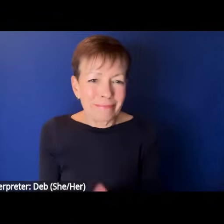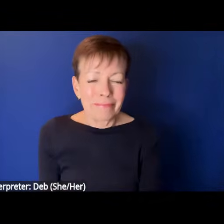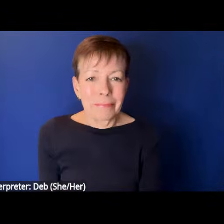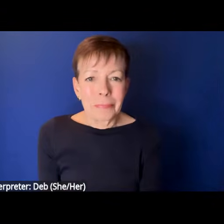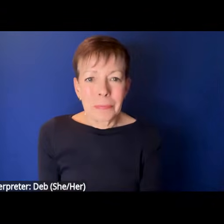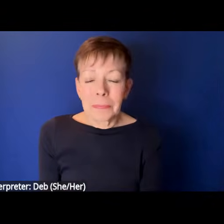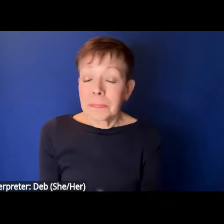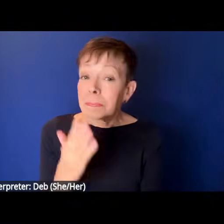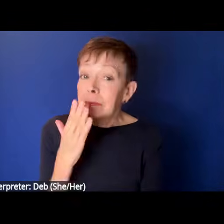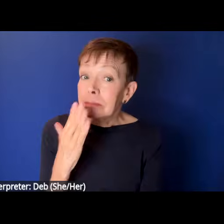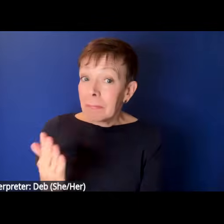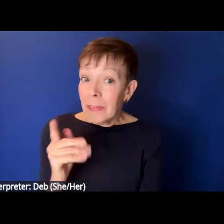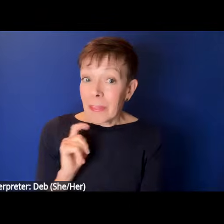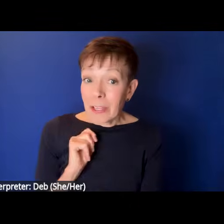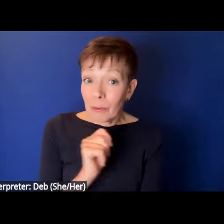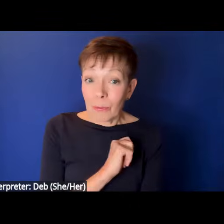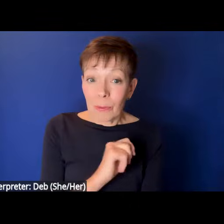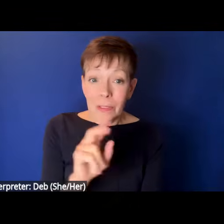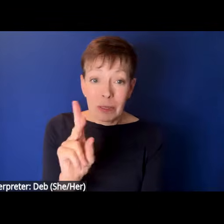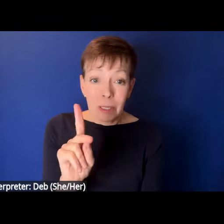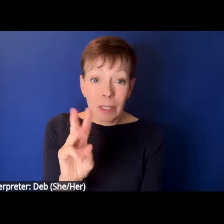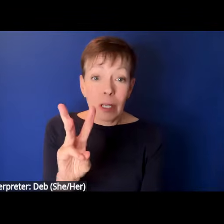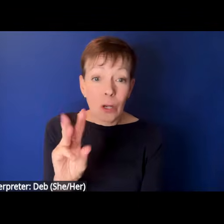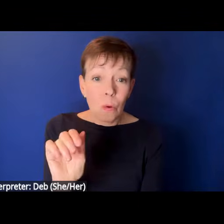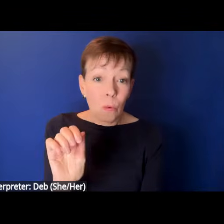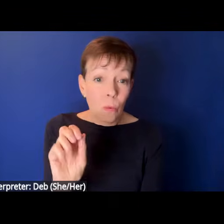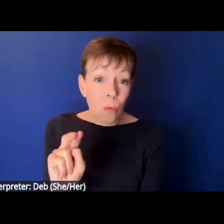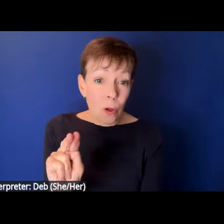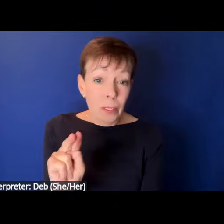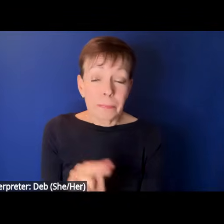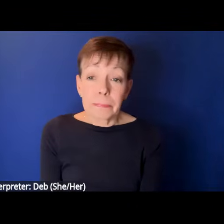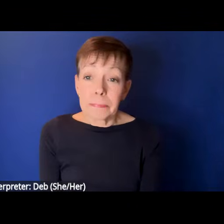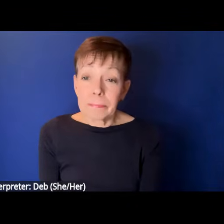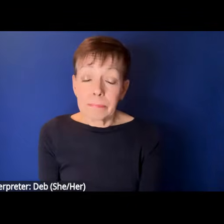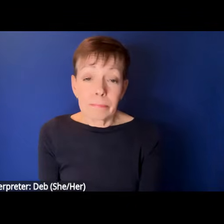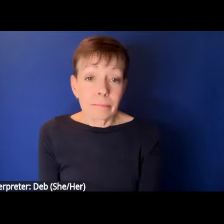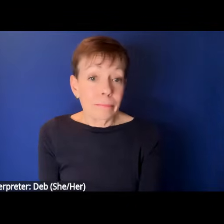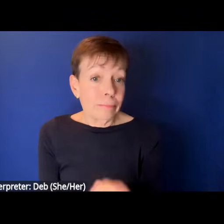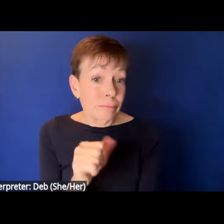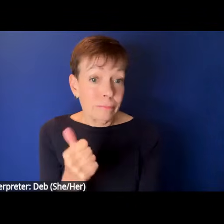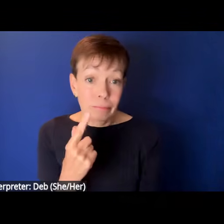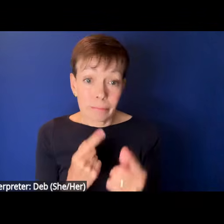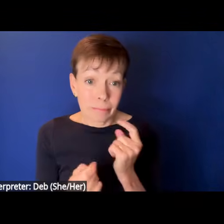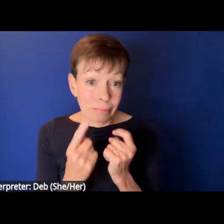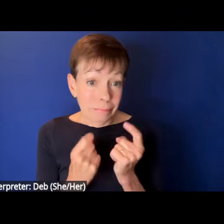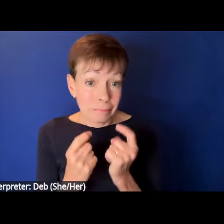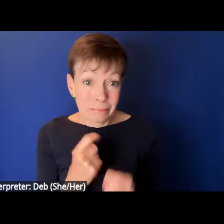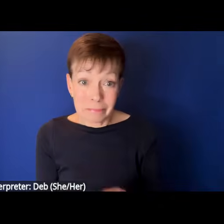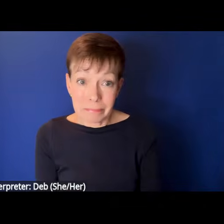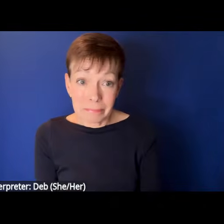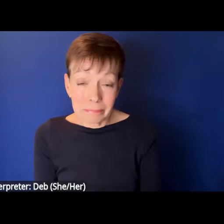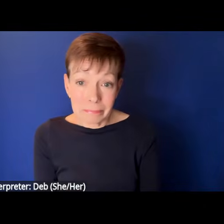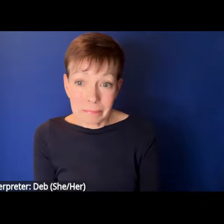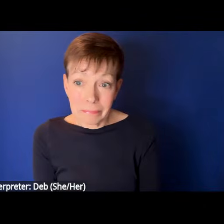Thank you, Trustee Kwan. Any other questions in relation to this particular